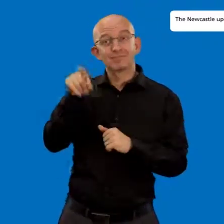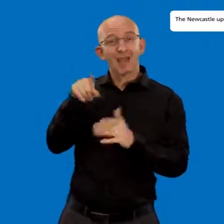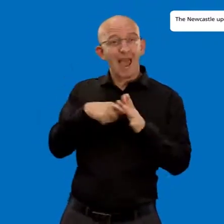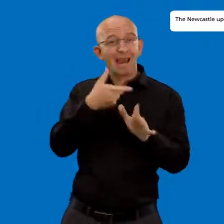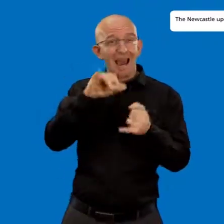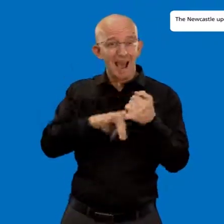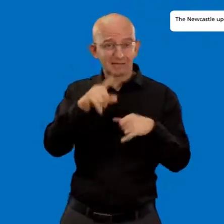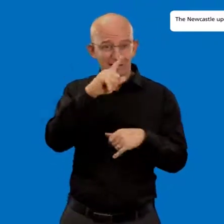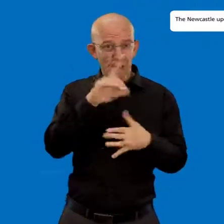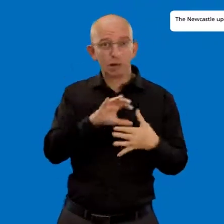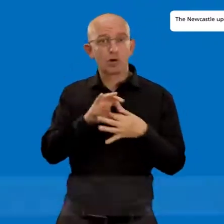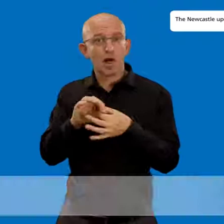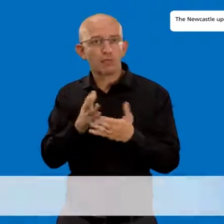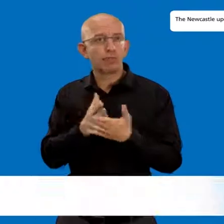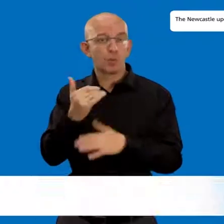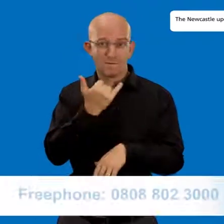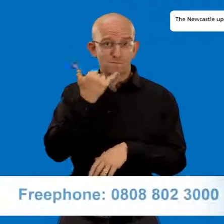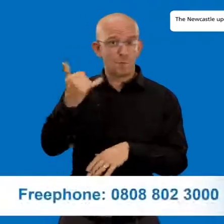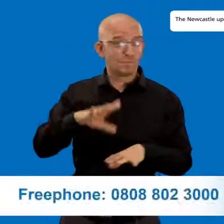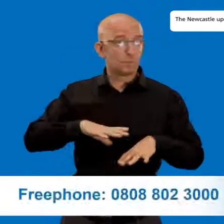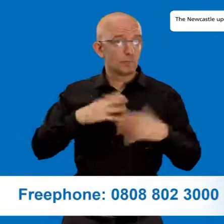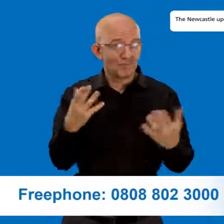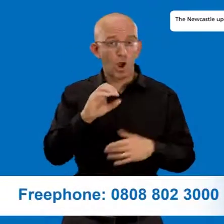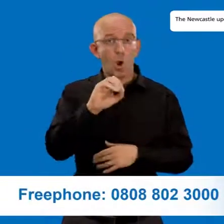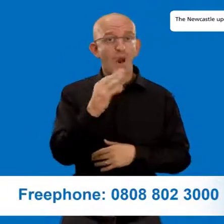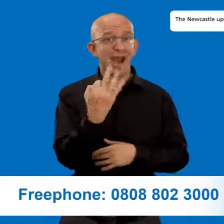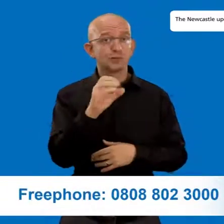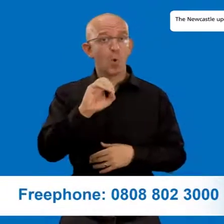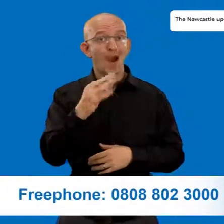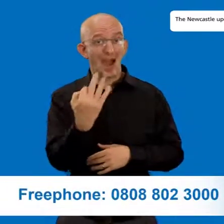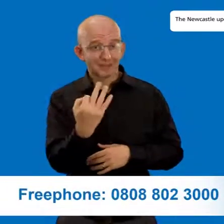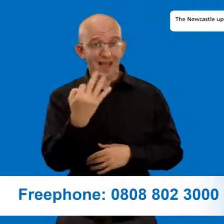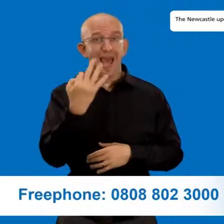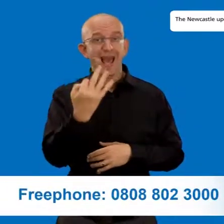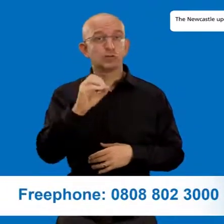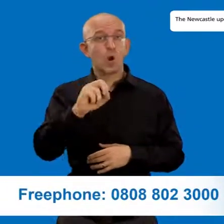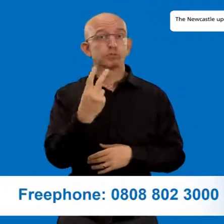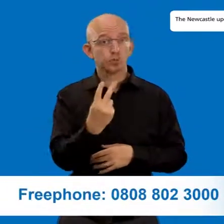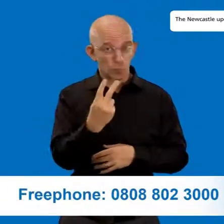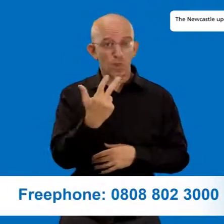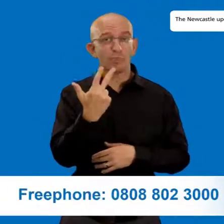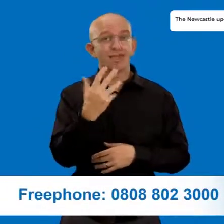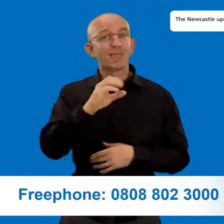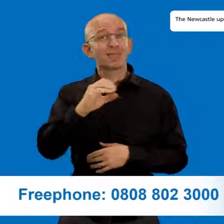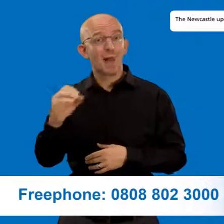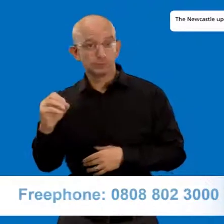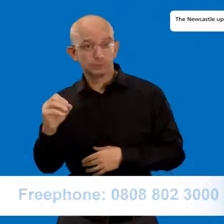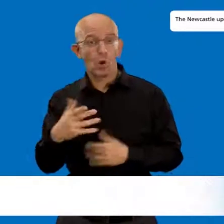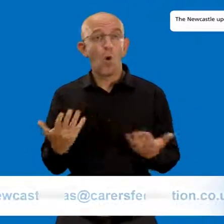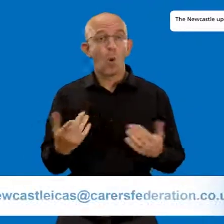ICAS can be contacted on free phone 0808 802 3000